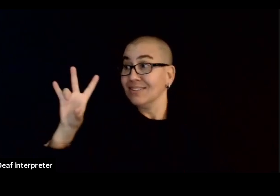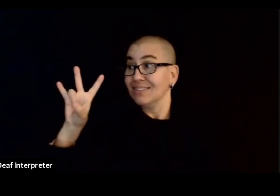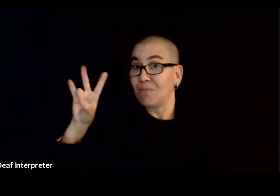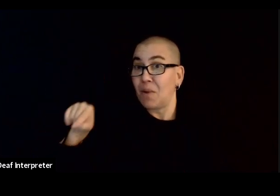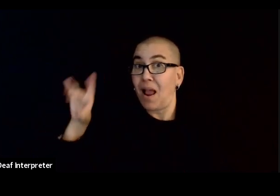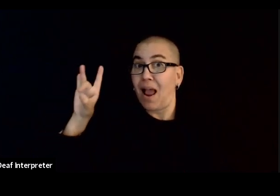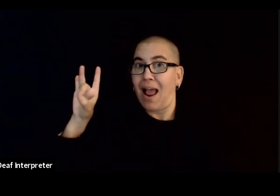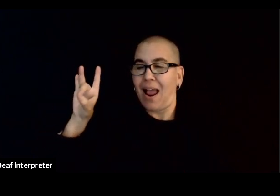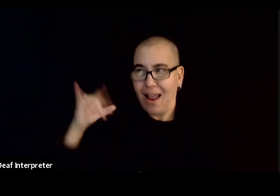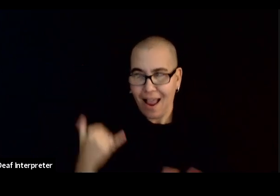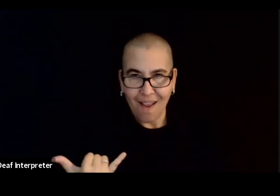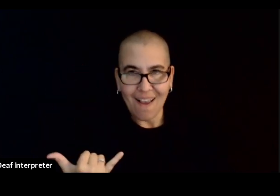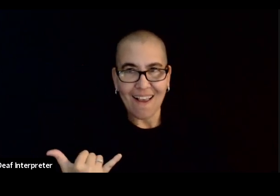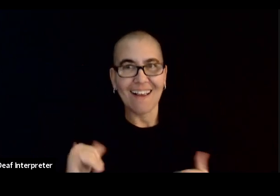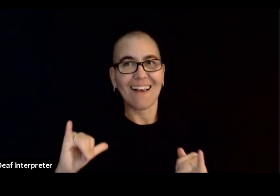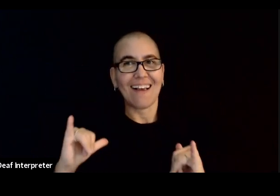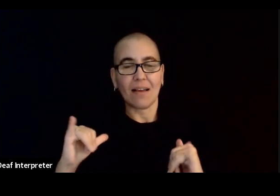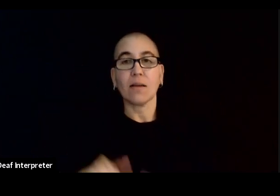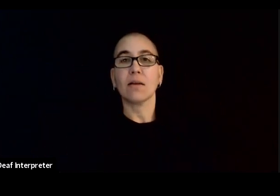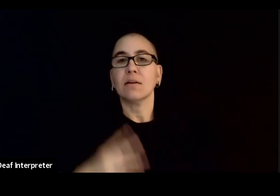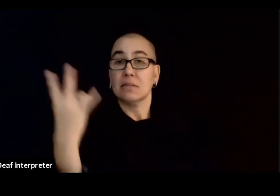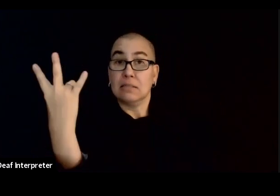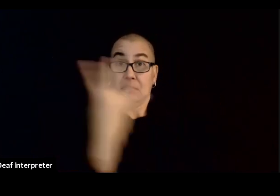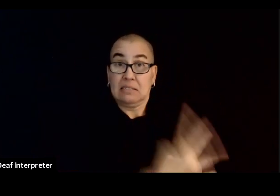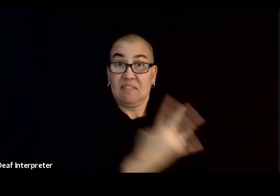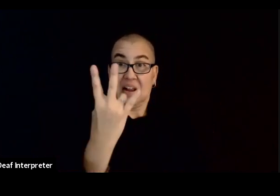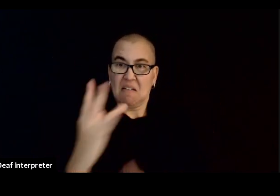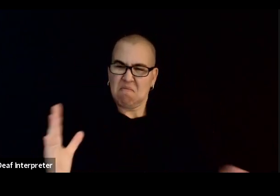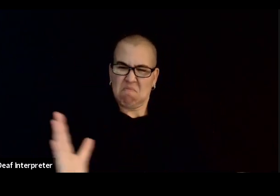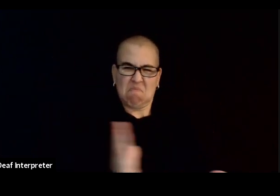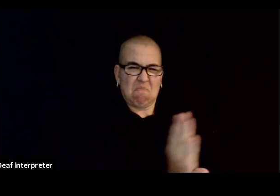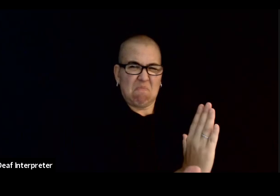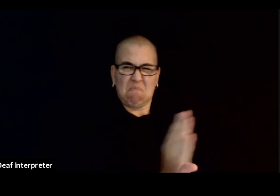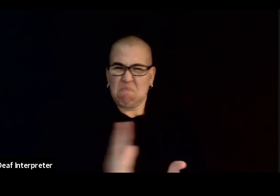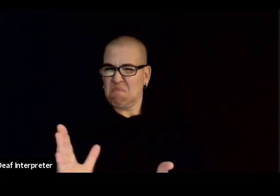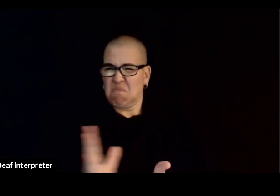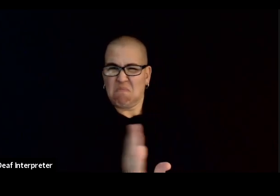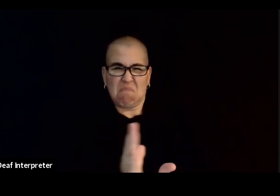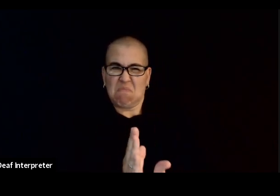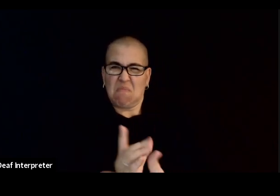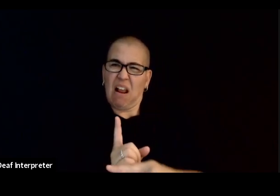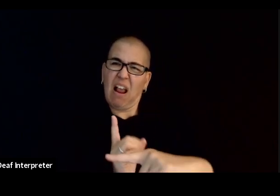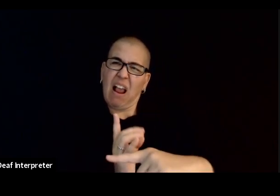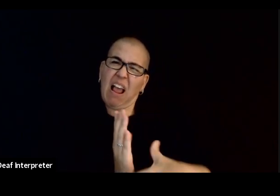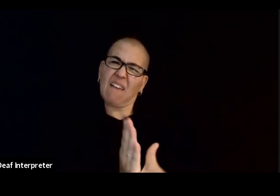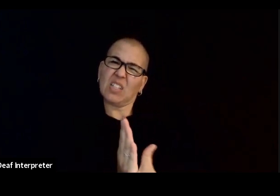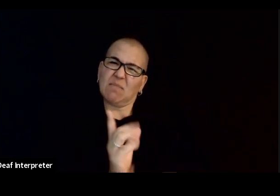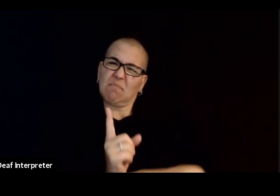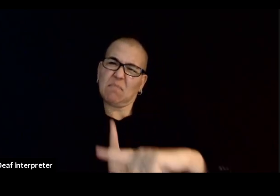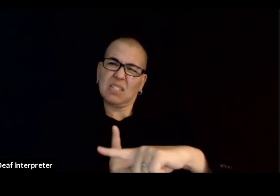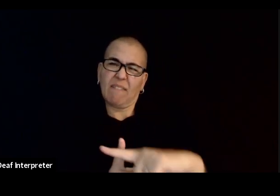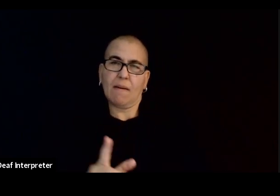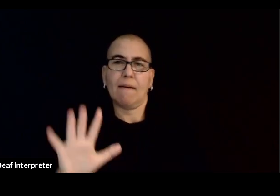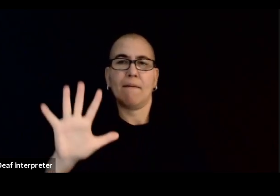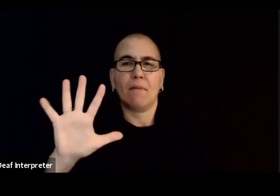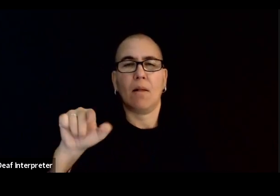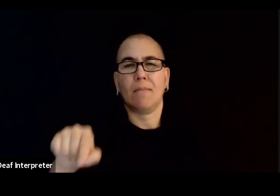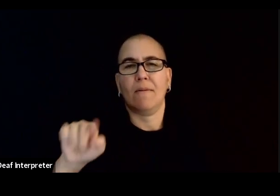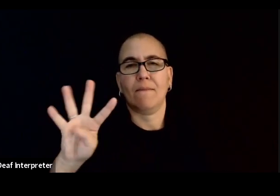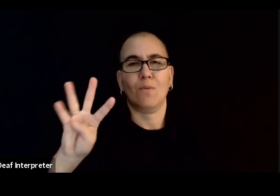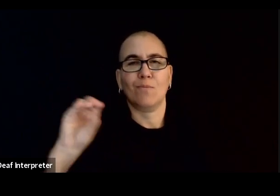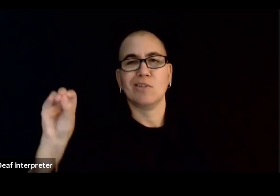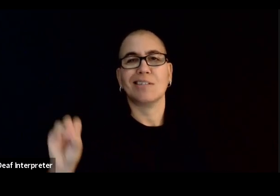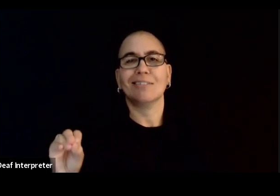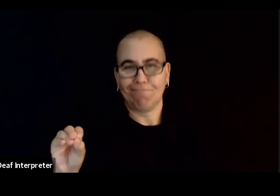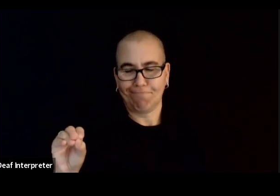is 5.4%. That's slightly higher than yesterday at 5.1%, and from last